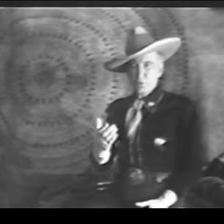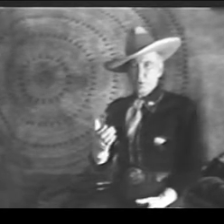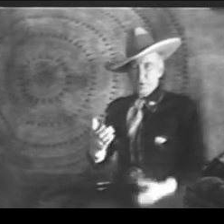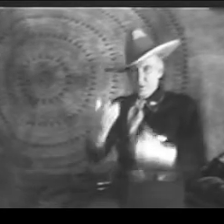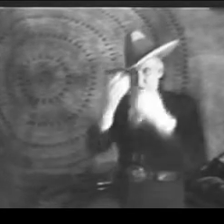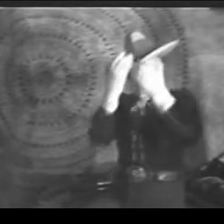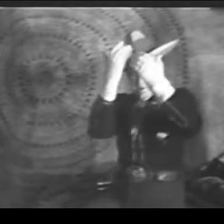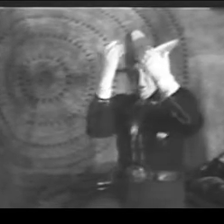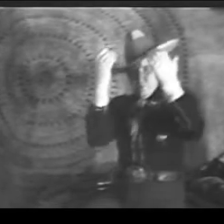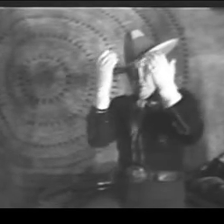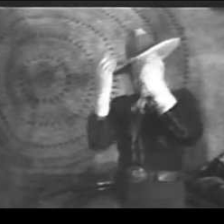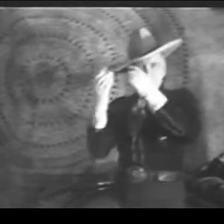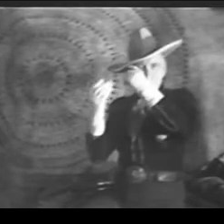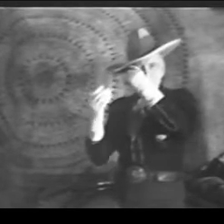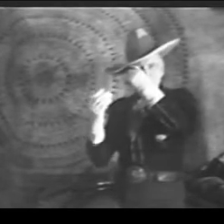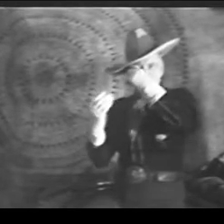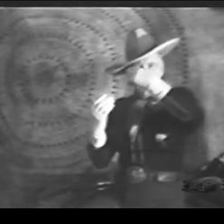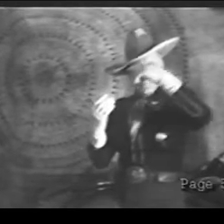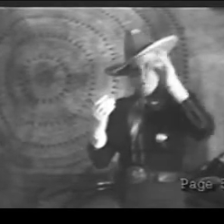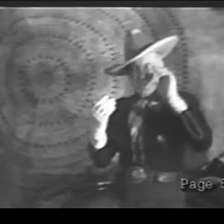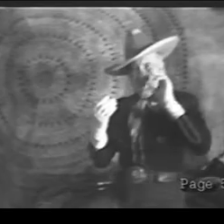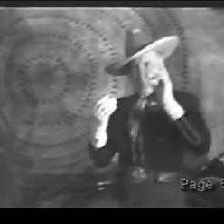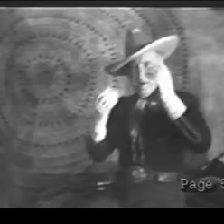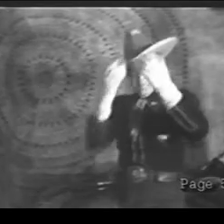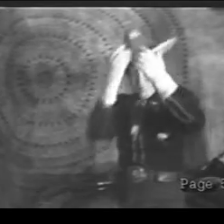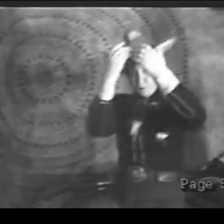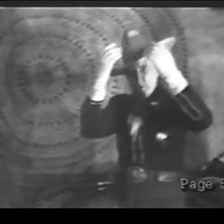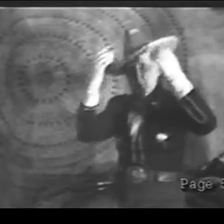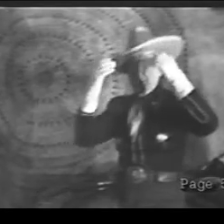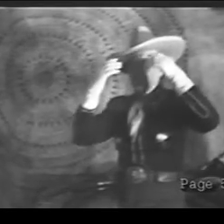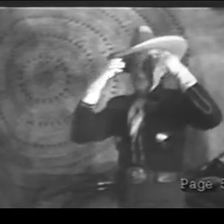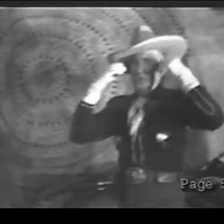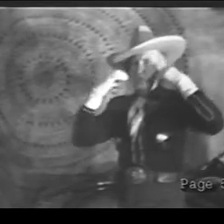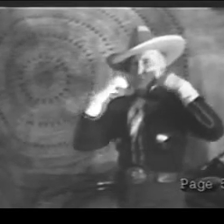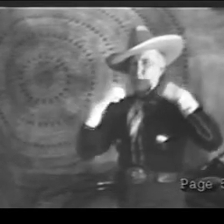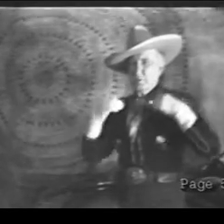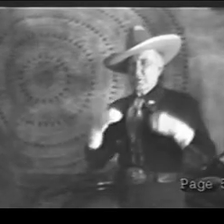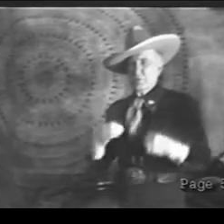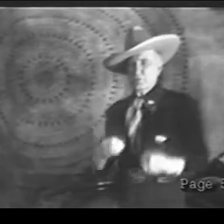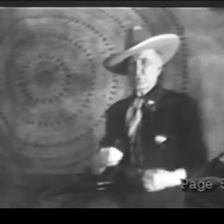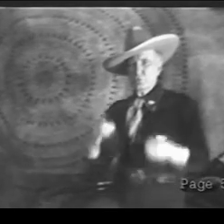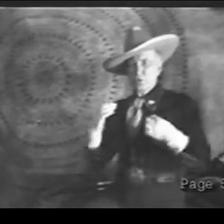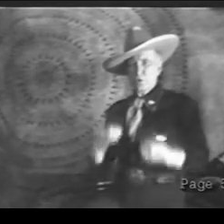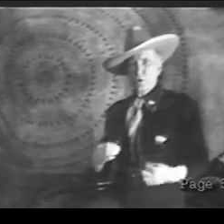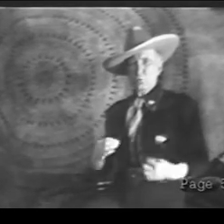they're generally parted in the middle, at least on one side perhaps, or in the middle, and just wear it in the two long